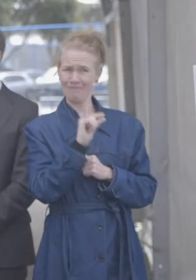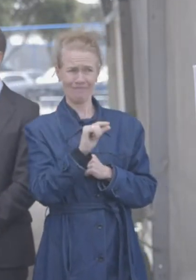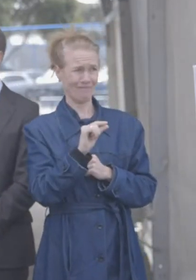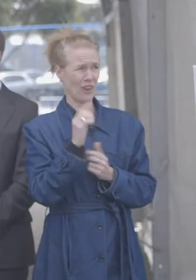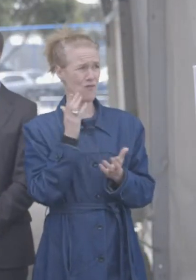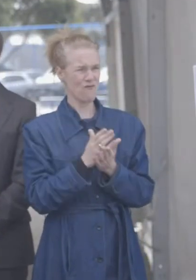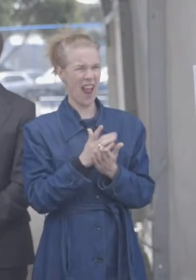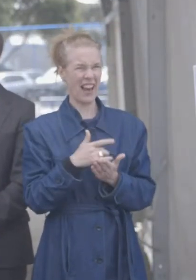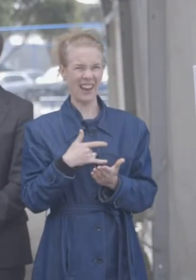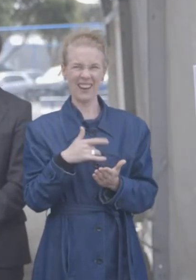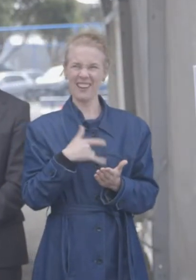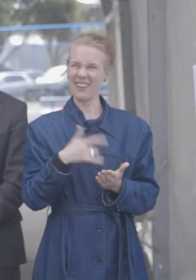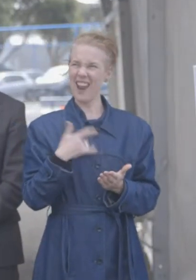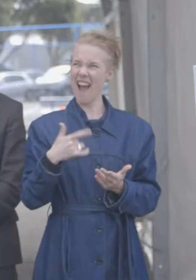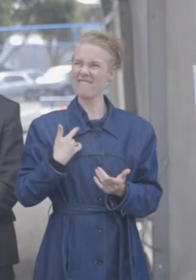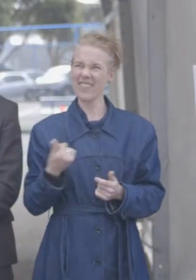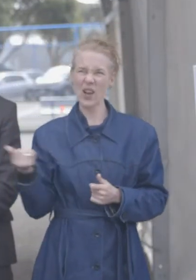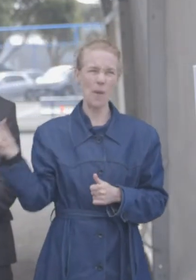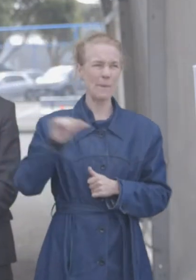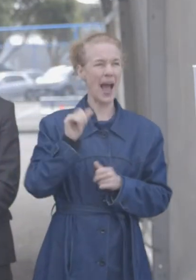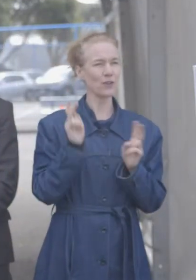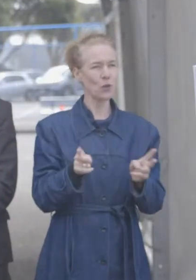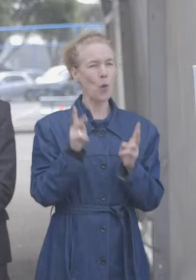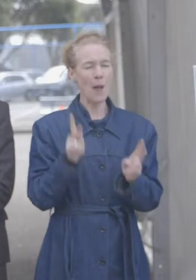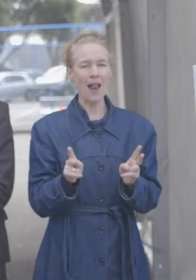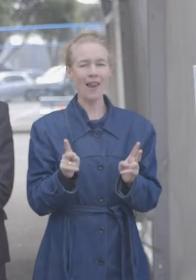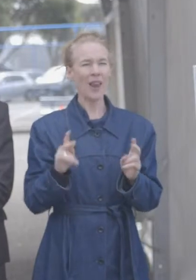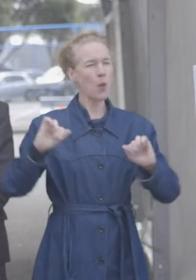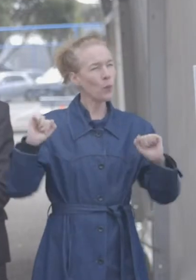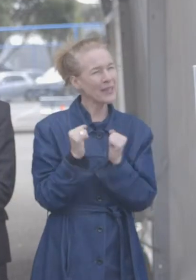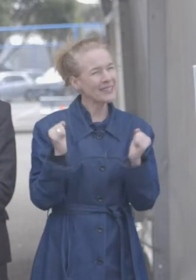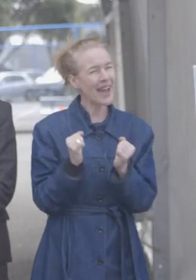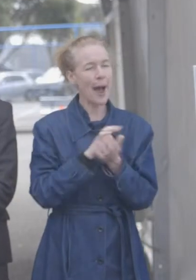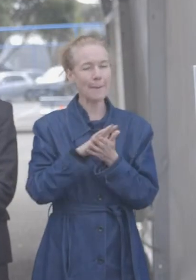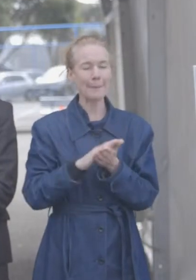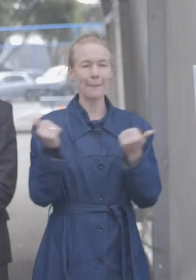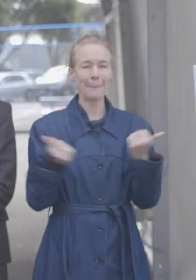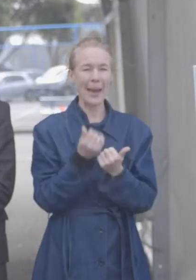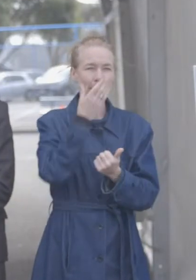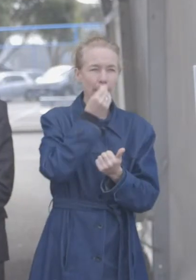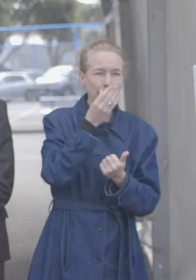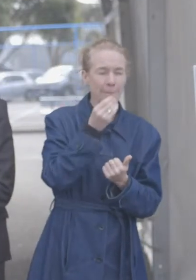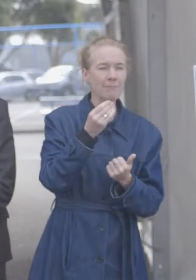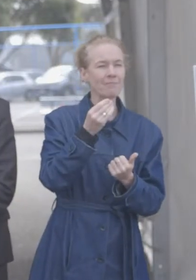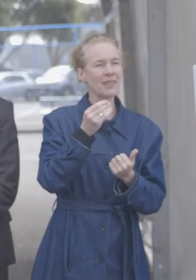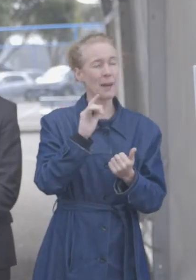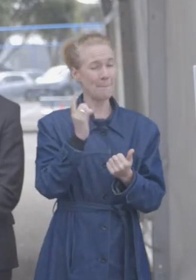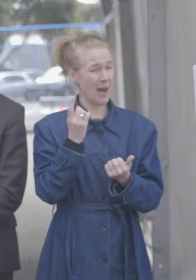things, and we're catching normal colds. But it's really, really important that we're swabbing lots of people to make sure that those